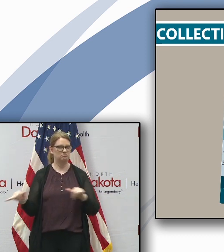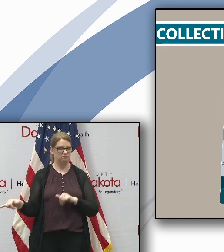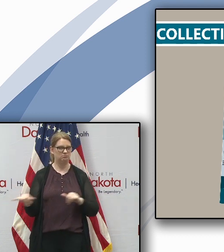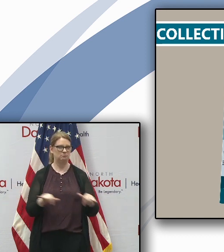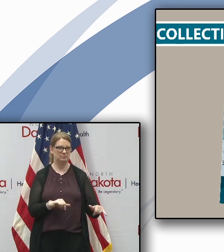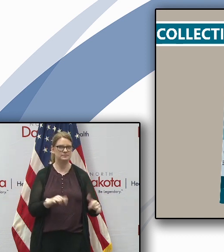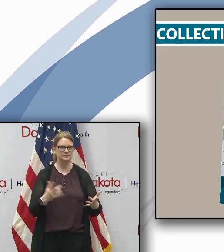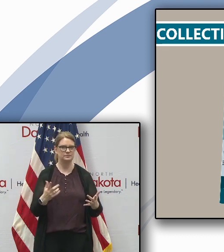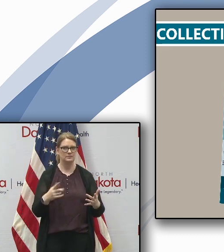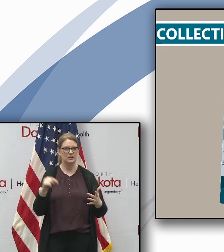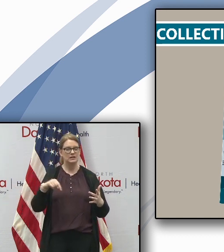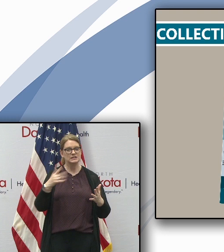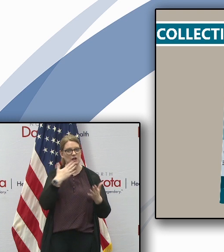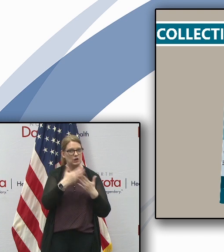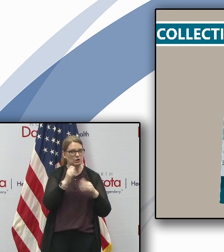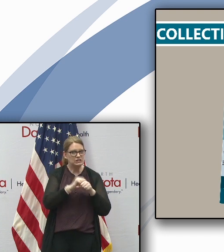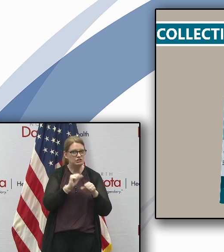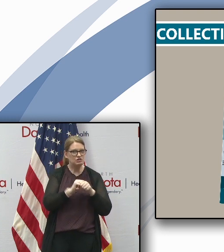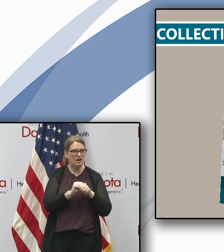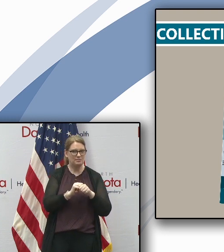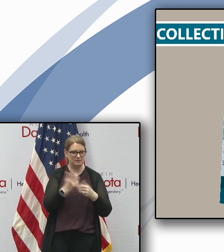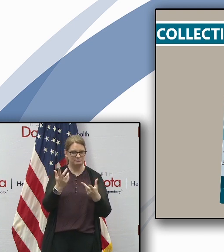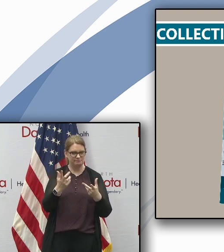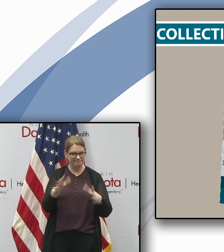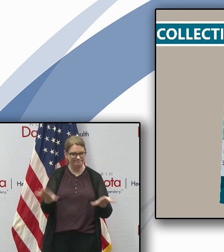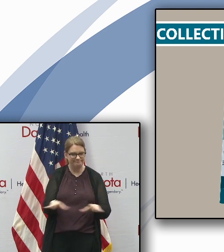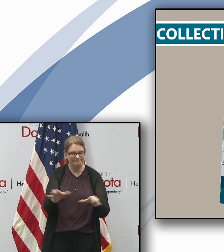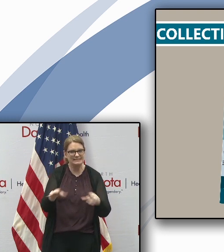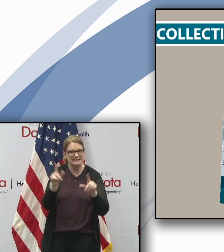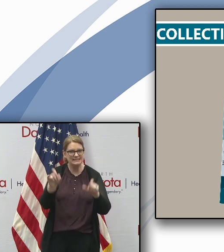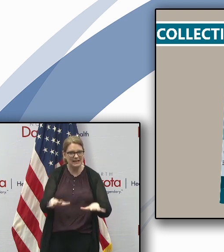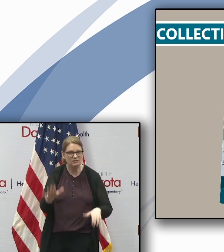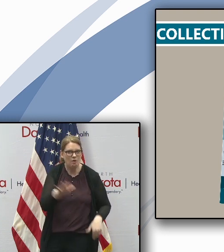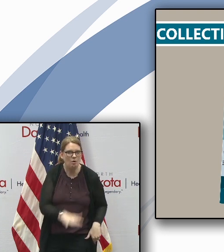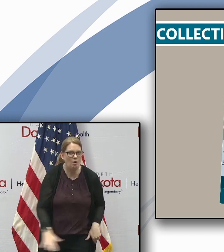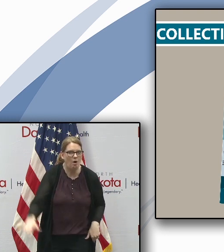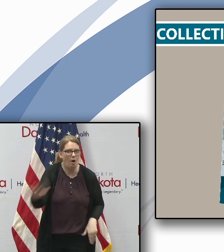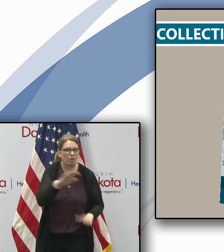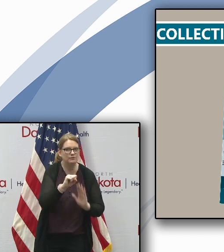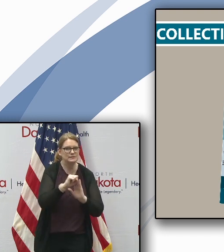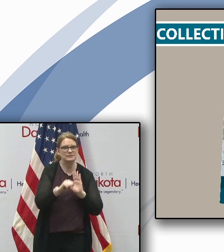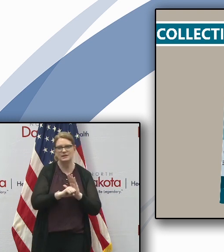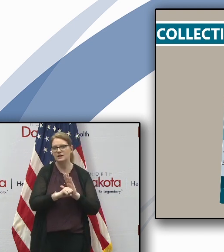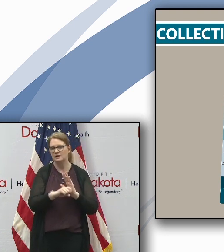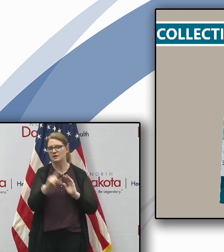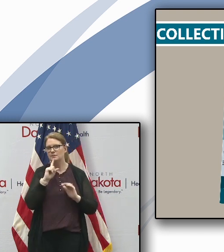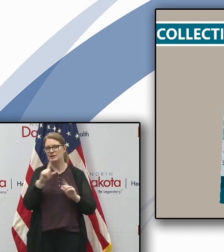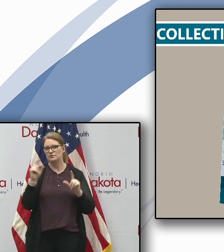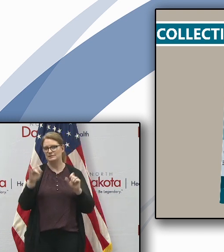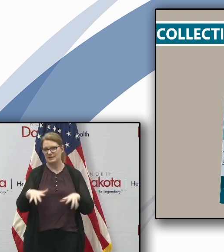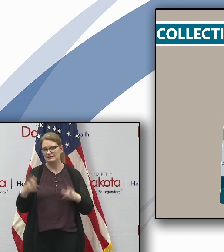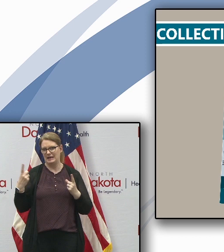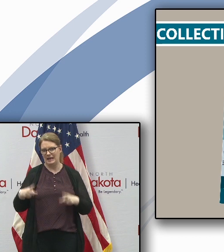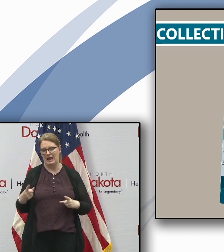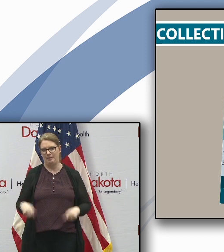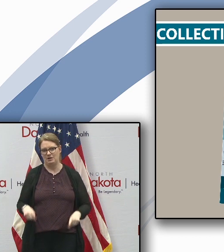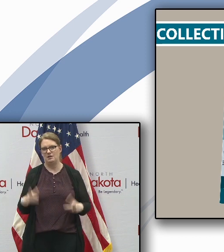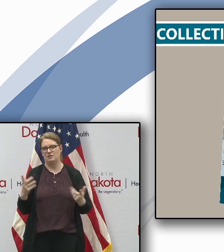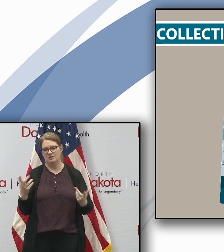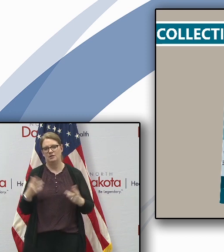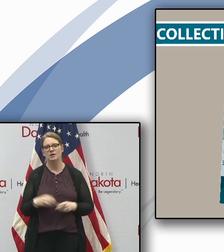are doing a good job at distributing tests around the state and making sure that testing is happening in all corners of the